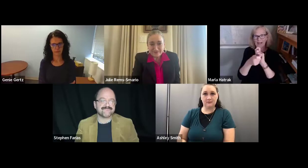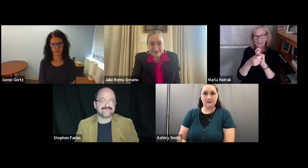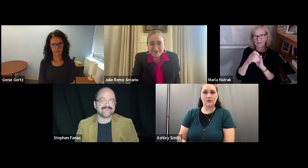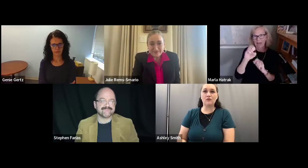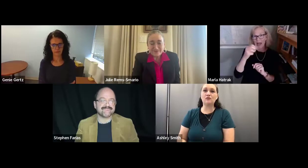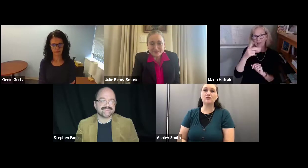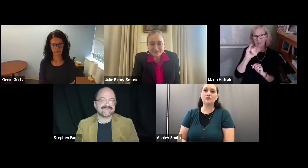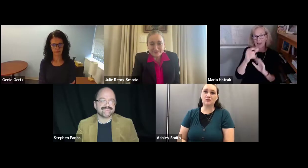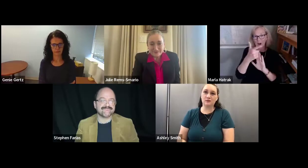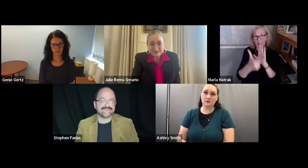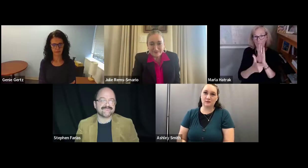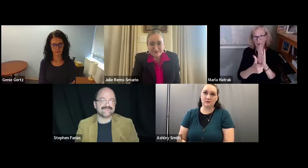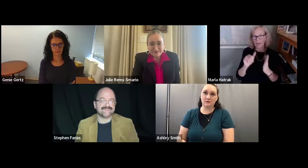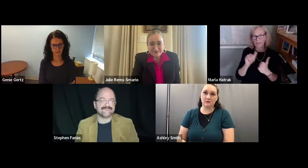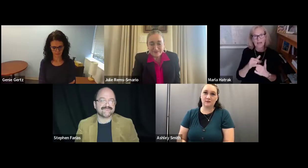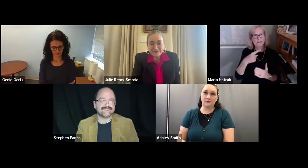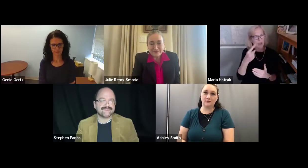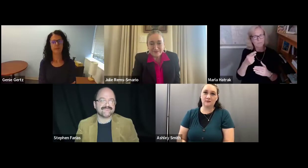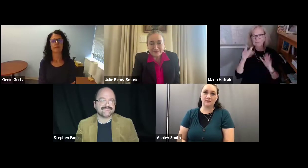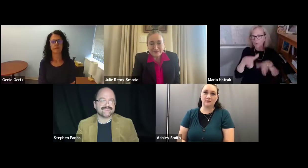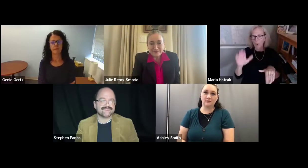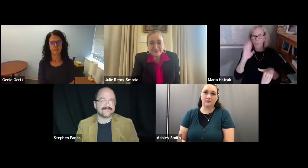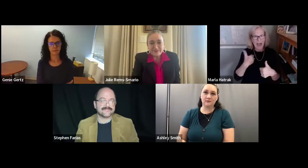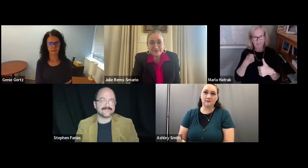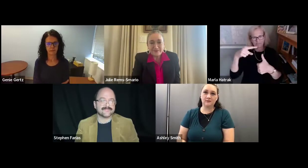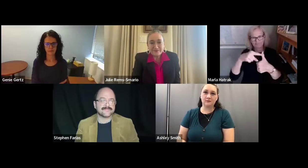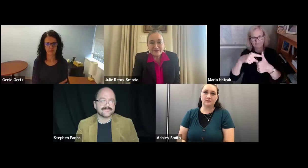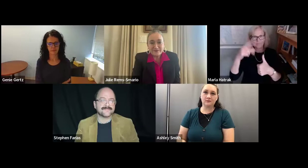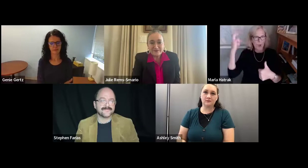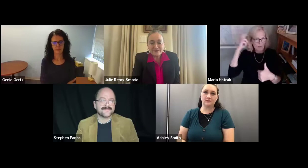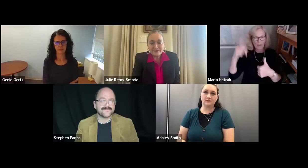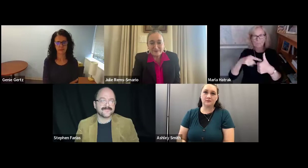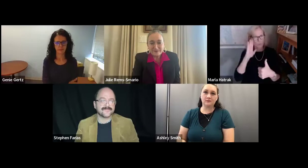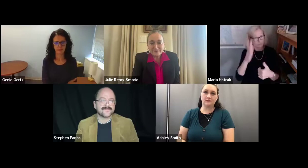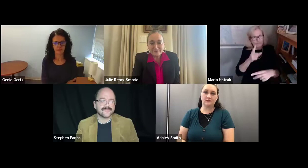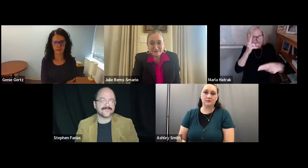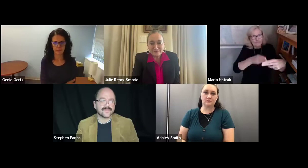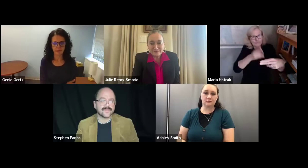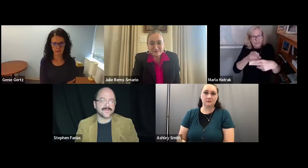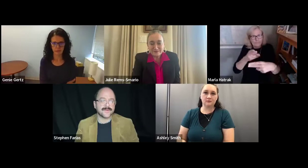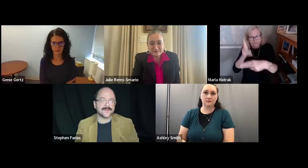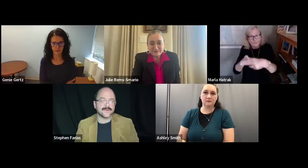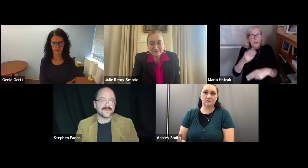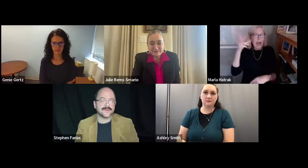side. And what, as an educational policy consultant, that's where I look at that children must, instead of